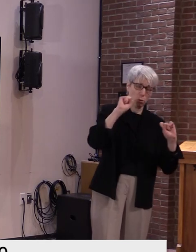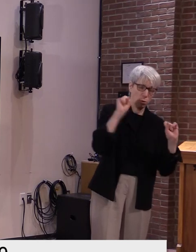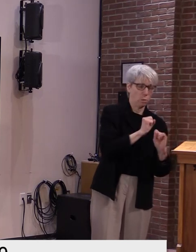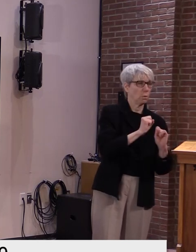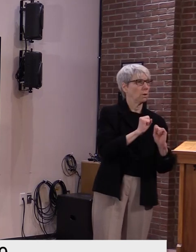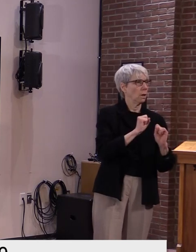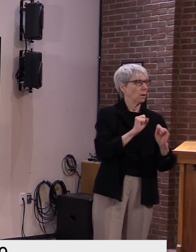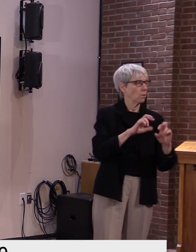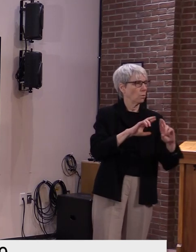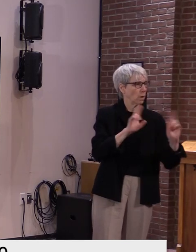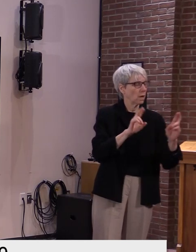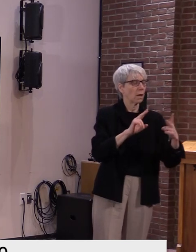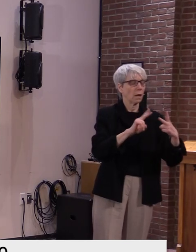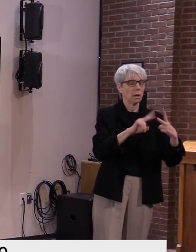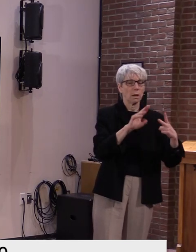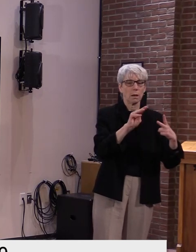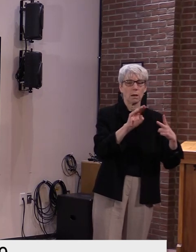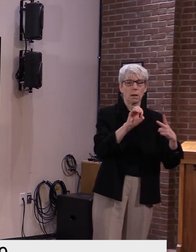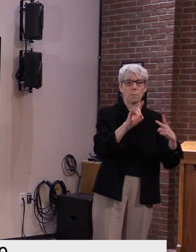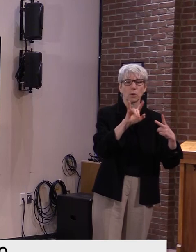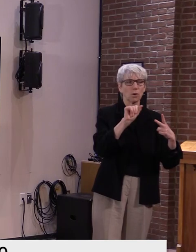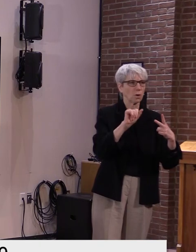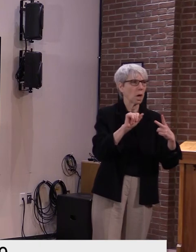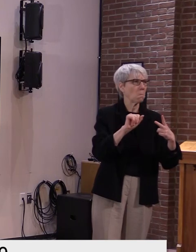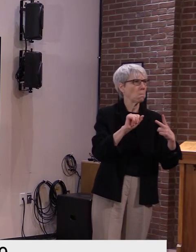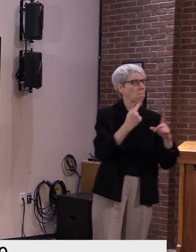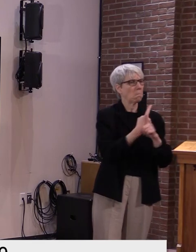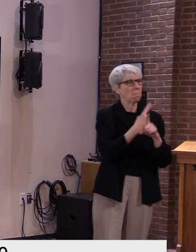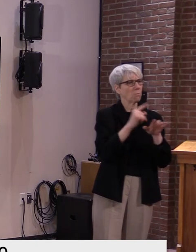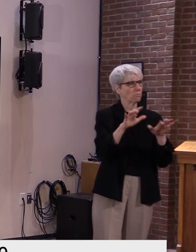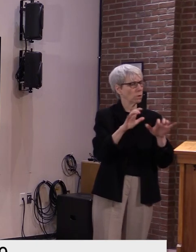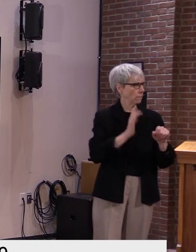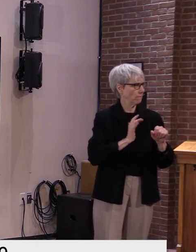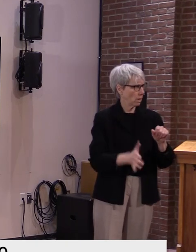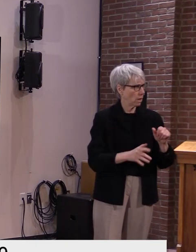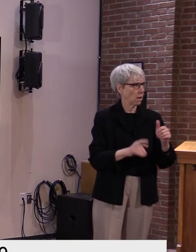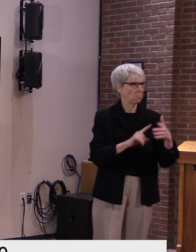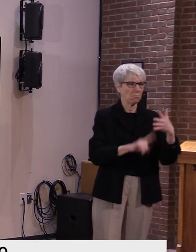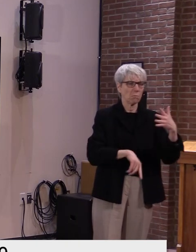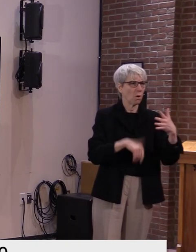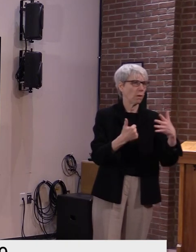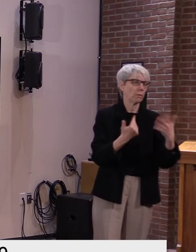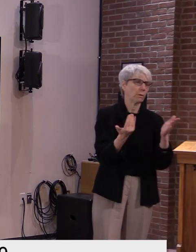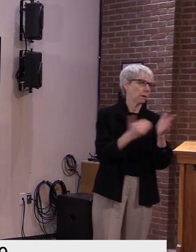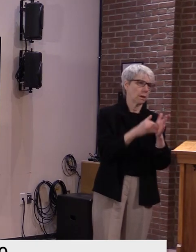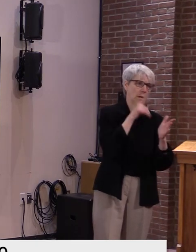that concern with Moderna and certainly some of the others that are coming about. Dr.